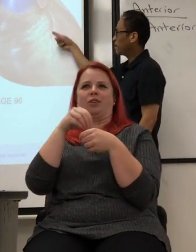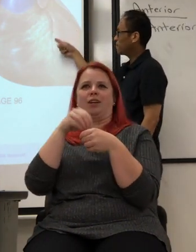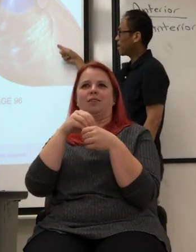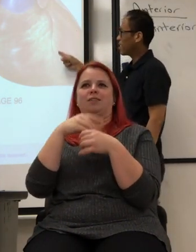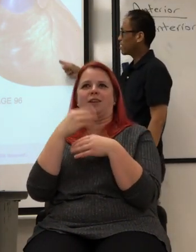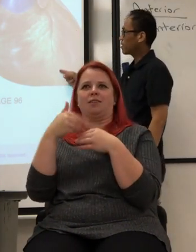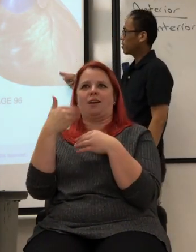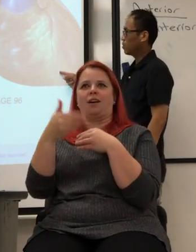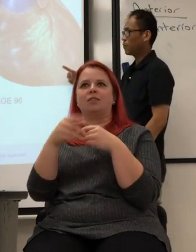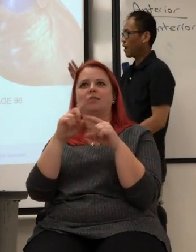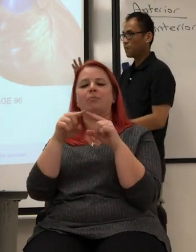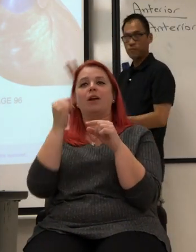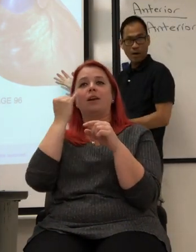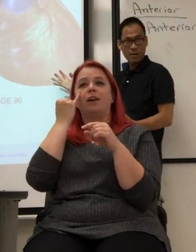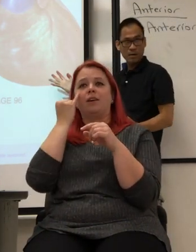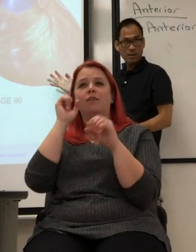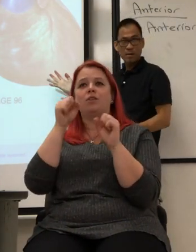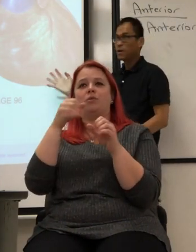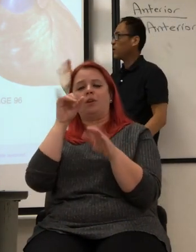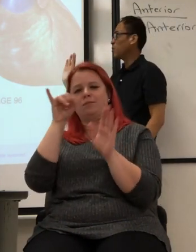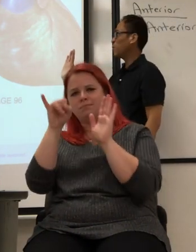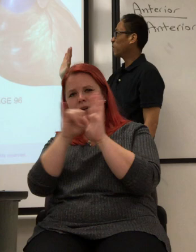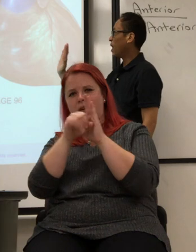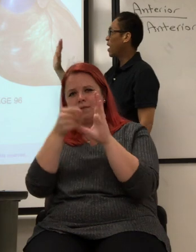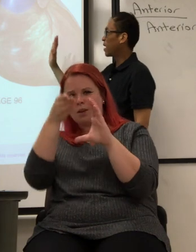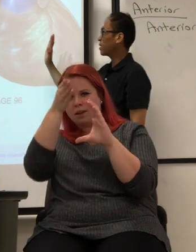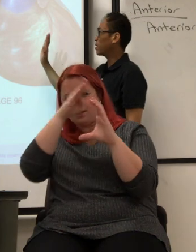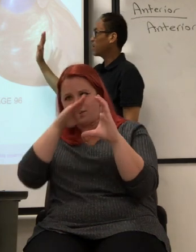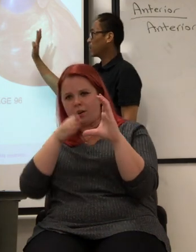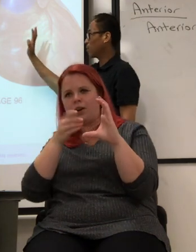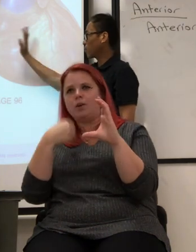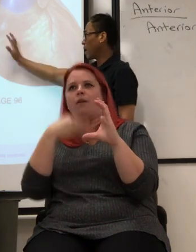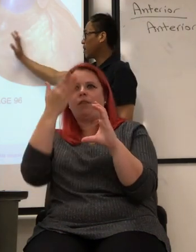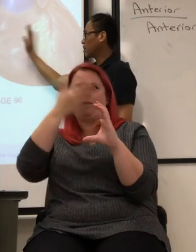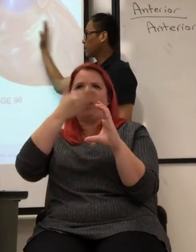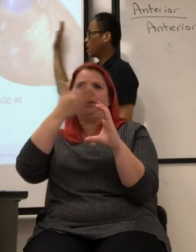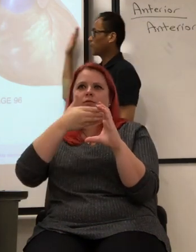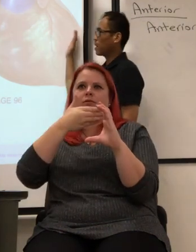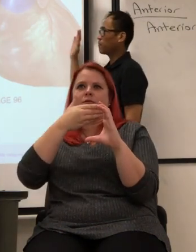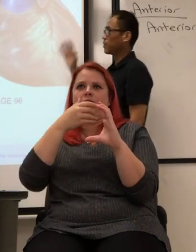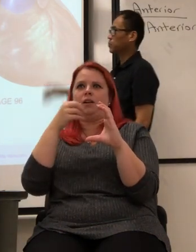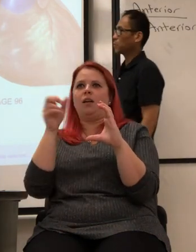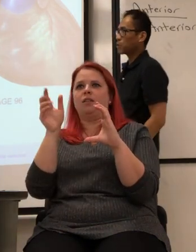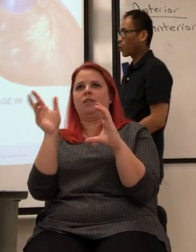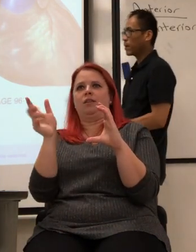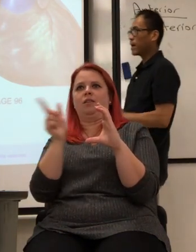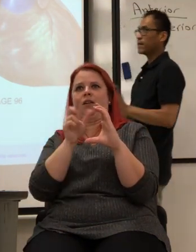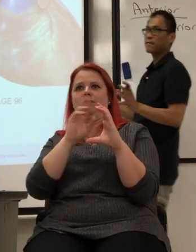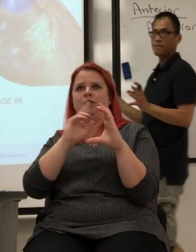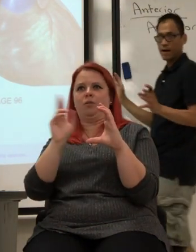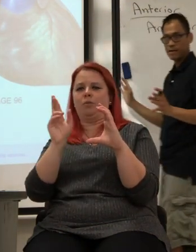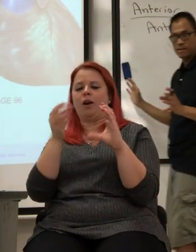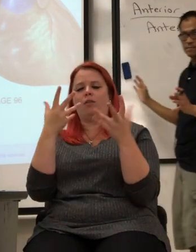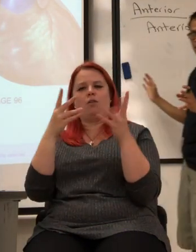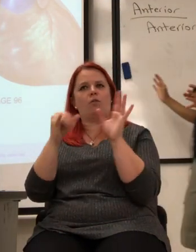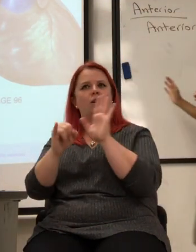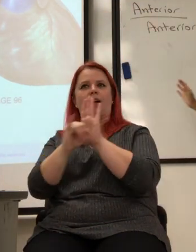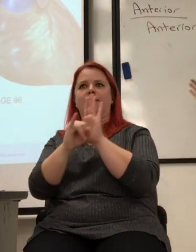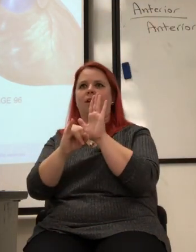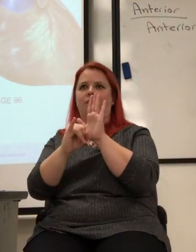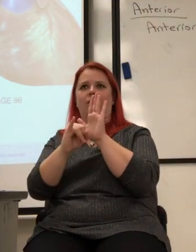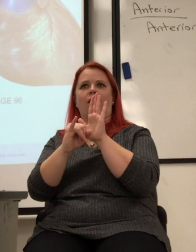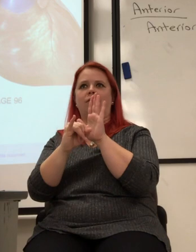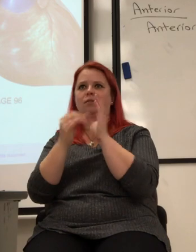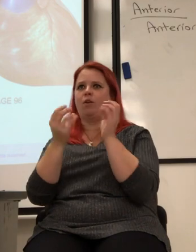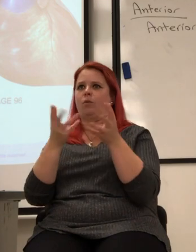you can identify it, you've got the front, you've got the right, and the left ventricles already identified by